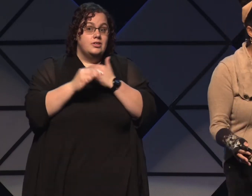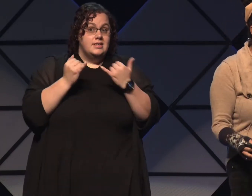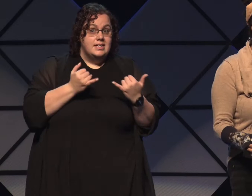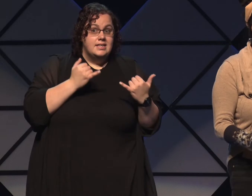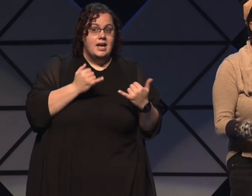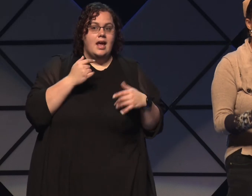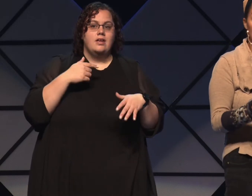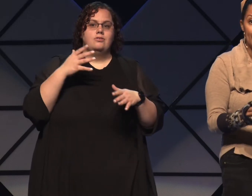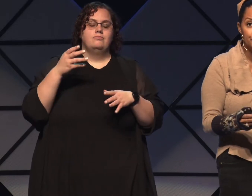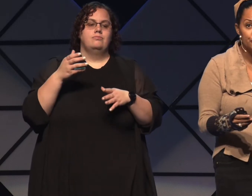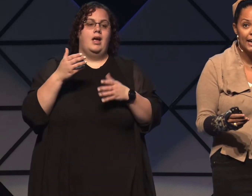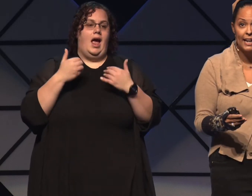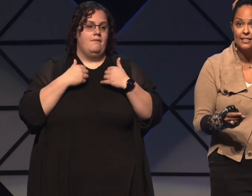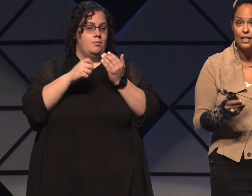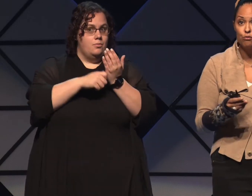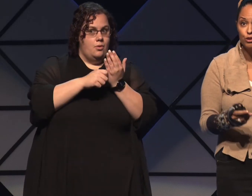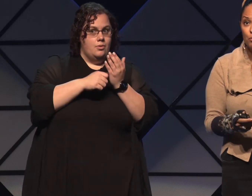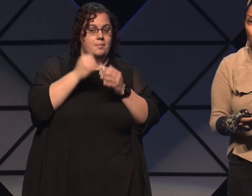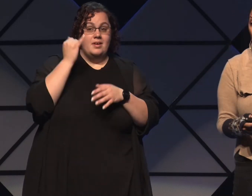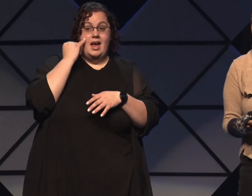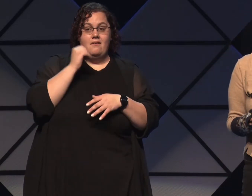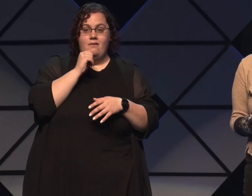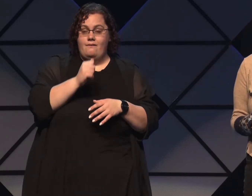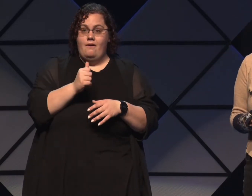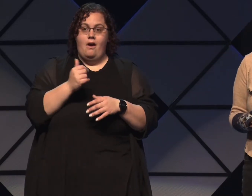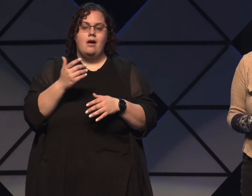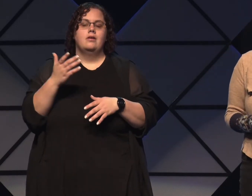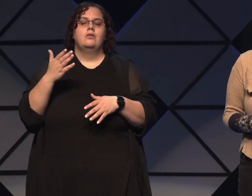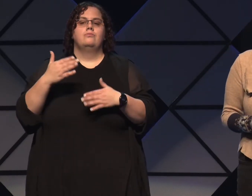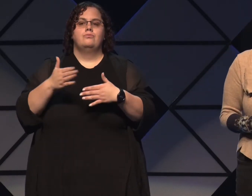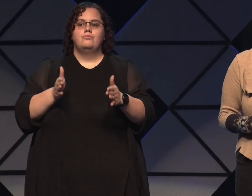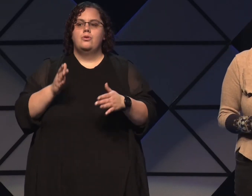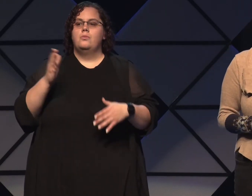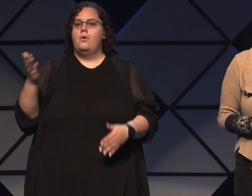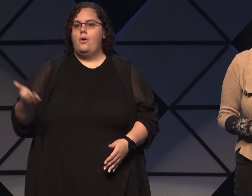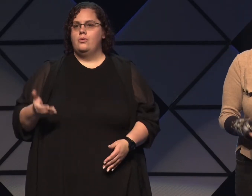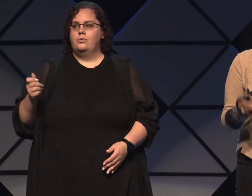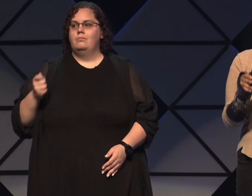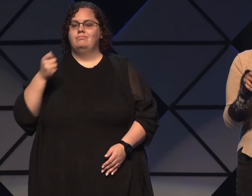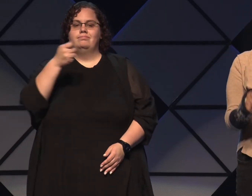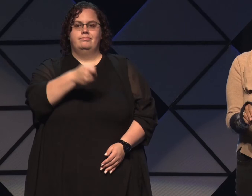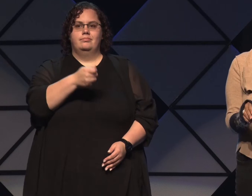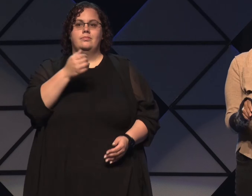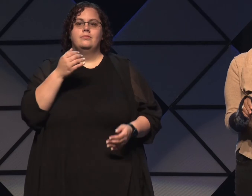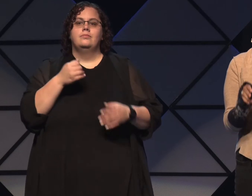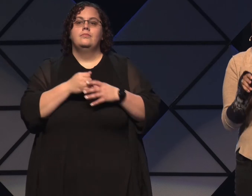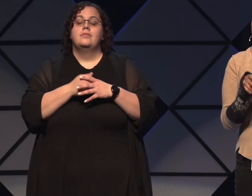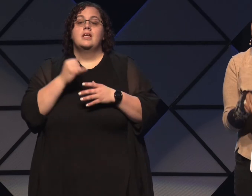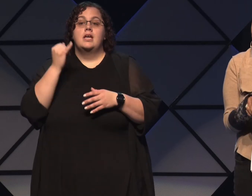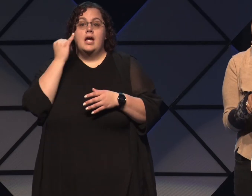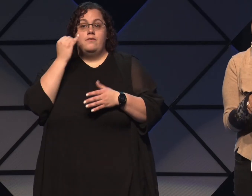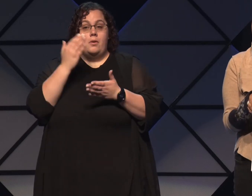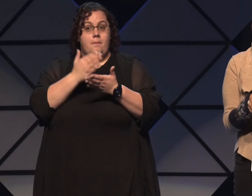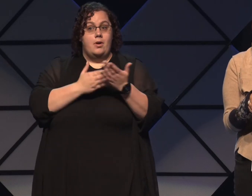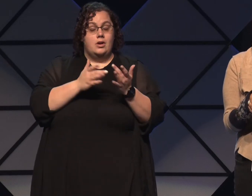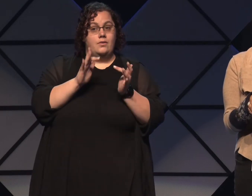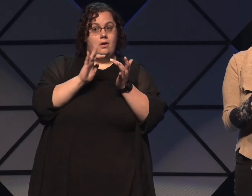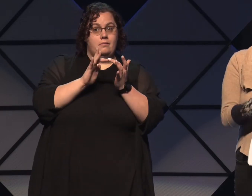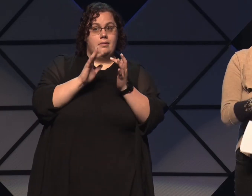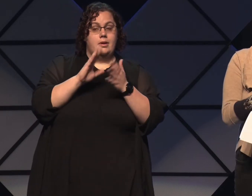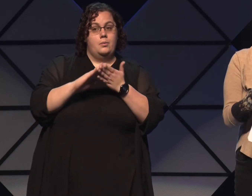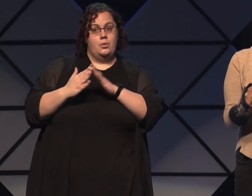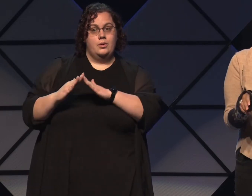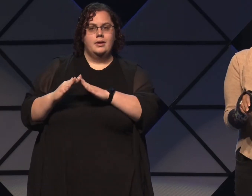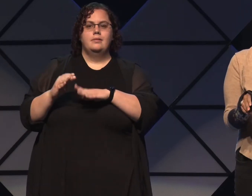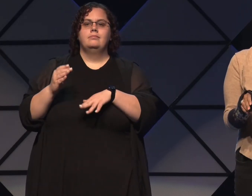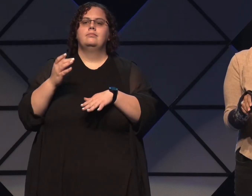If not, just raise your hand and a room host will bring one by for you. If you're part of our digital community,